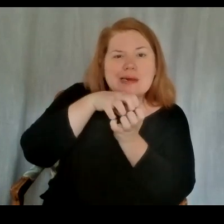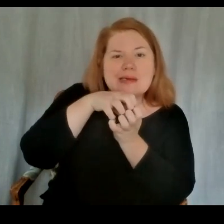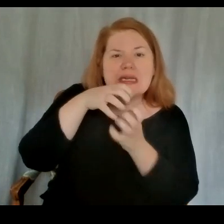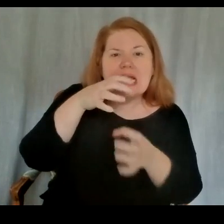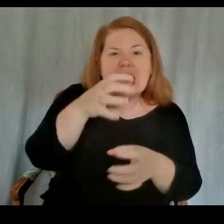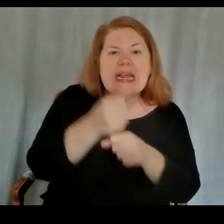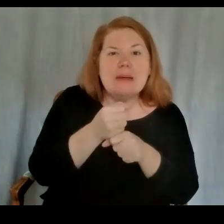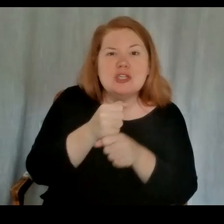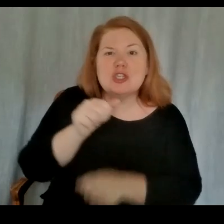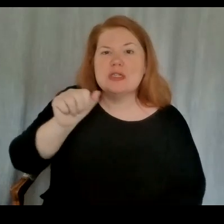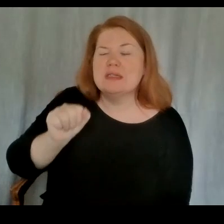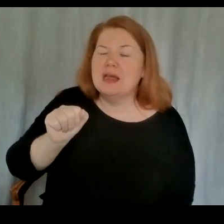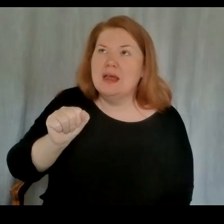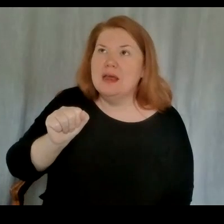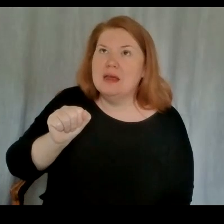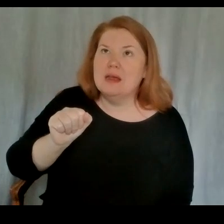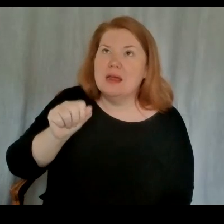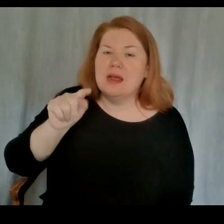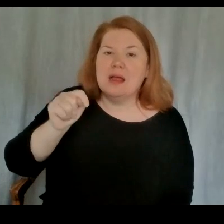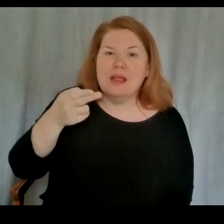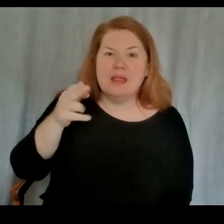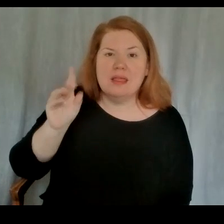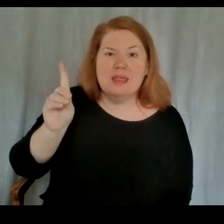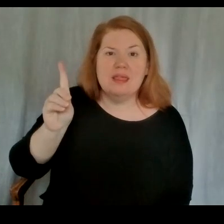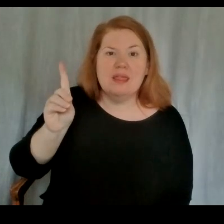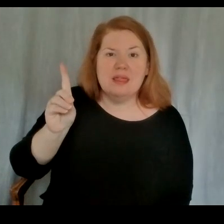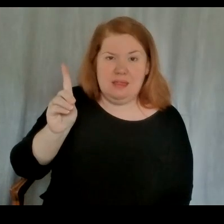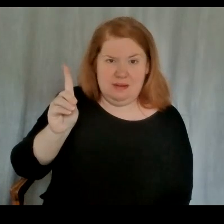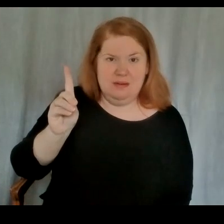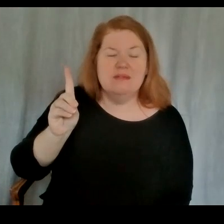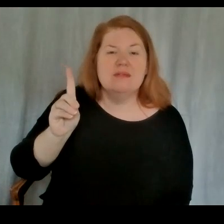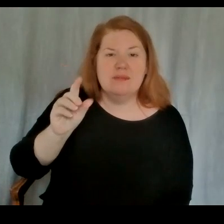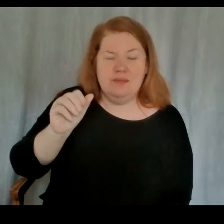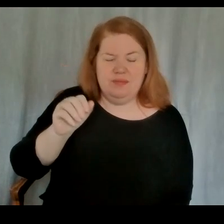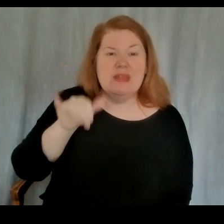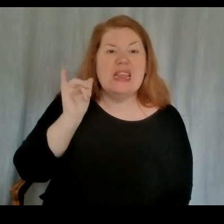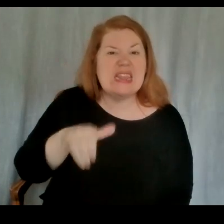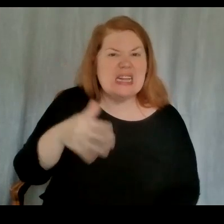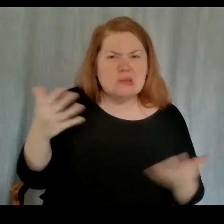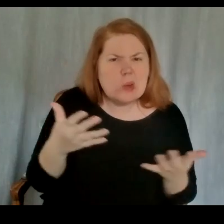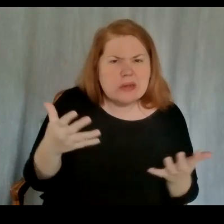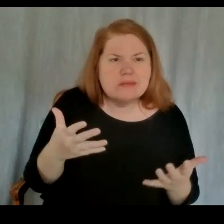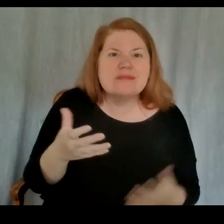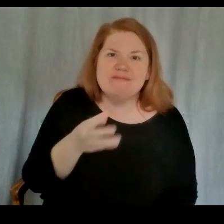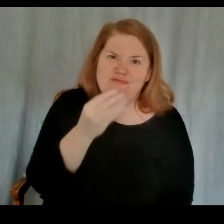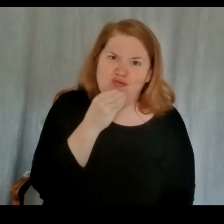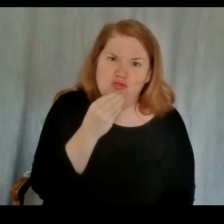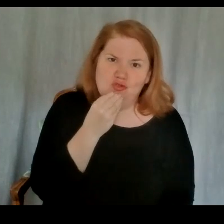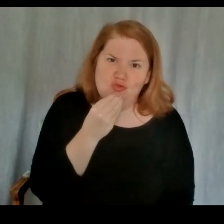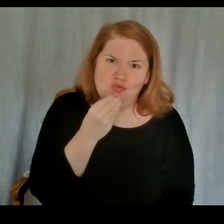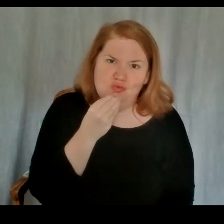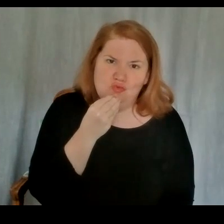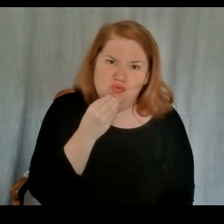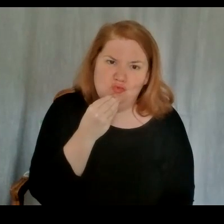aphids. An aphid is a ladybug's favorite food. A single ladybug can eat up